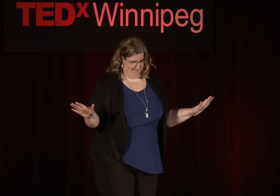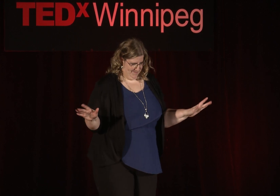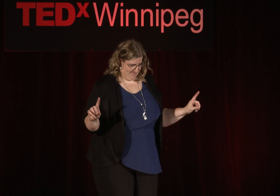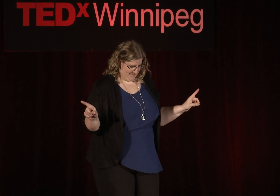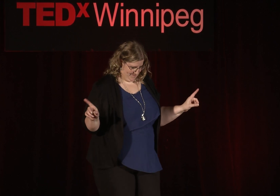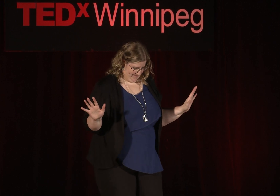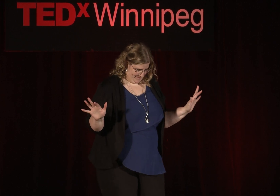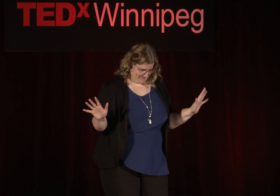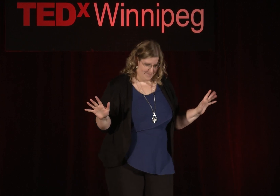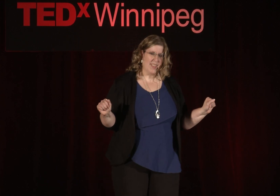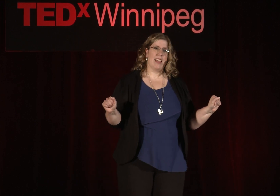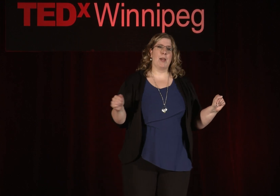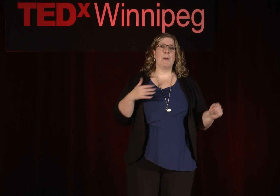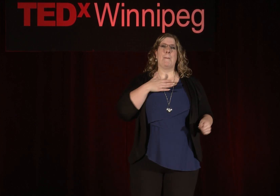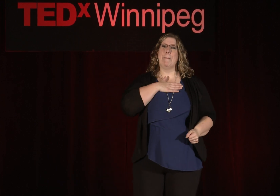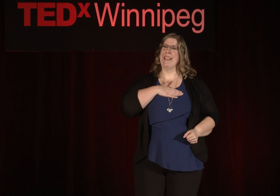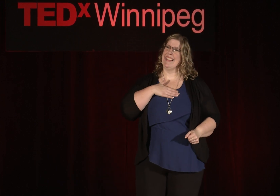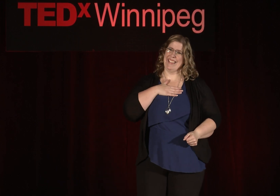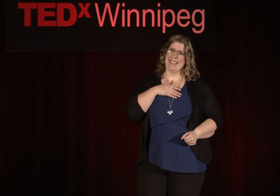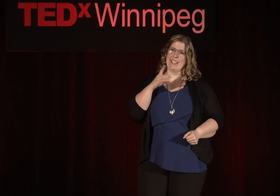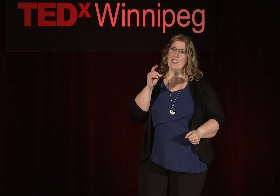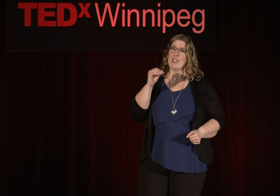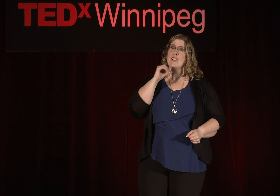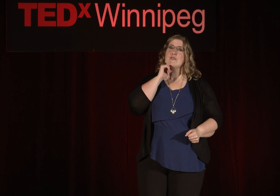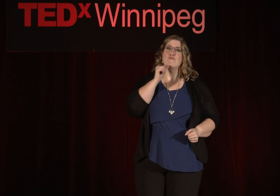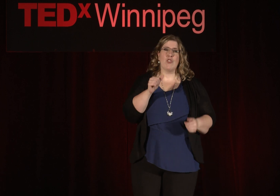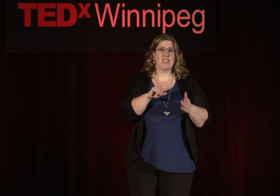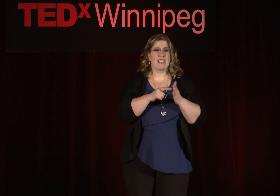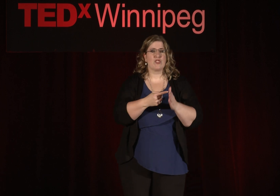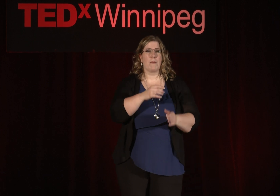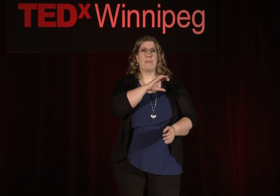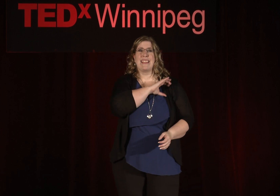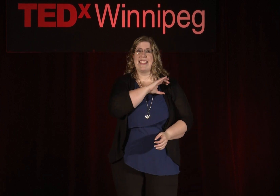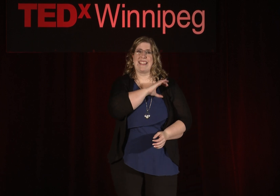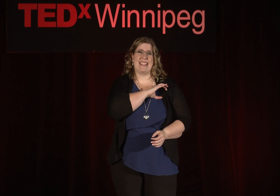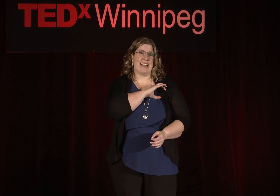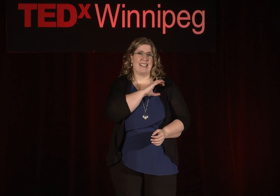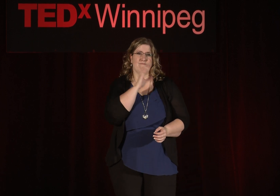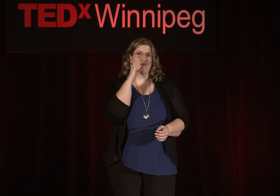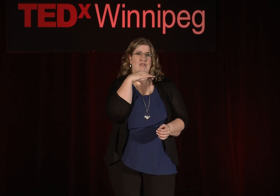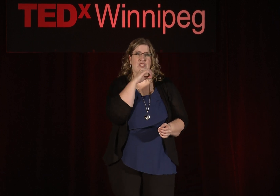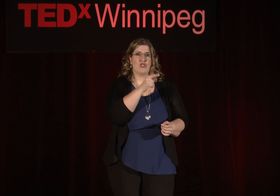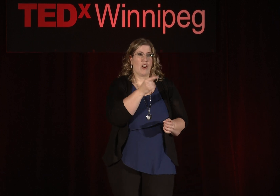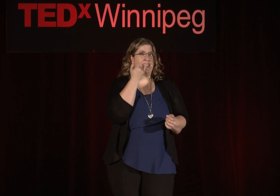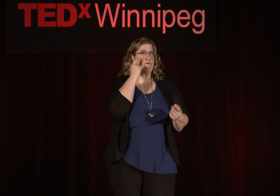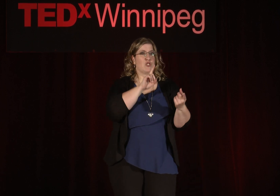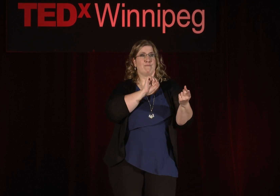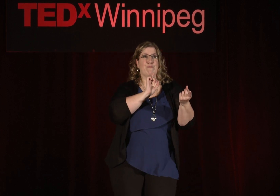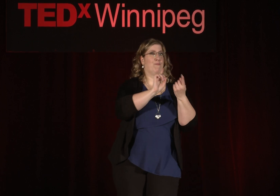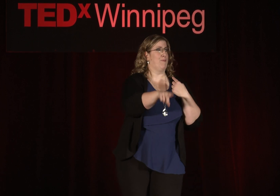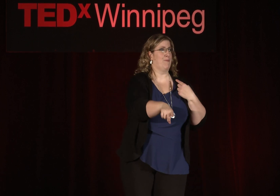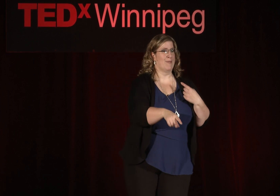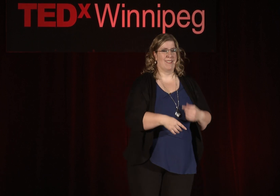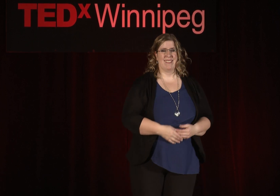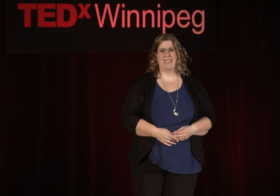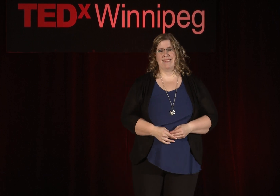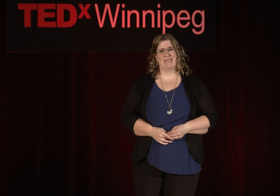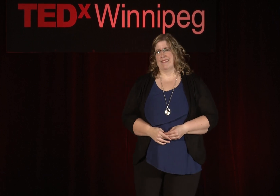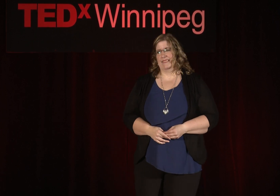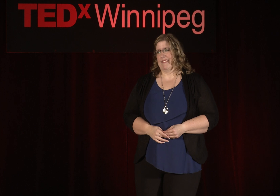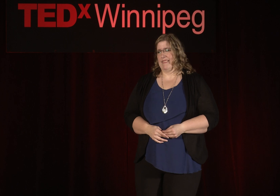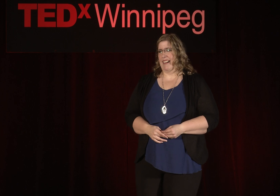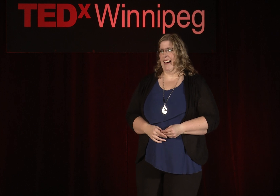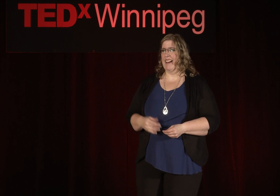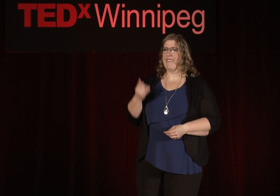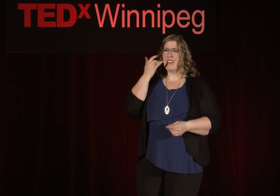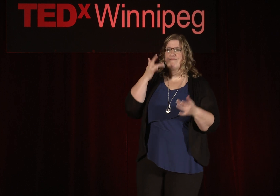With that being said, please do not start policing service animals if you are just a passerby. If you